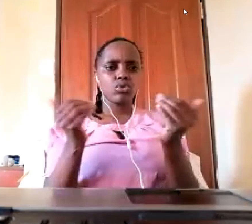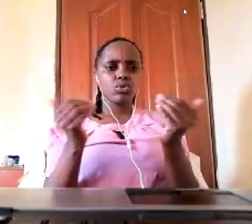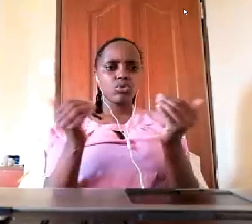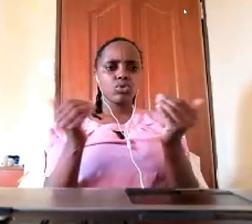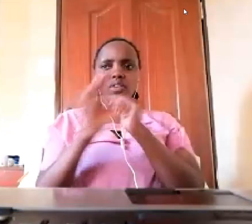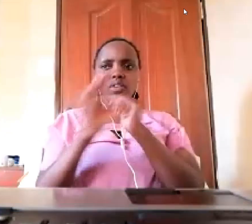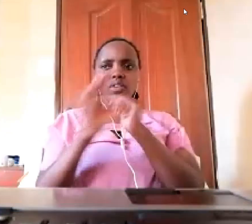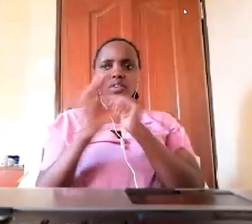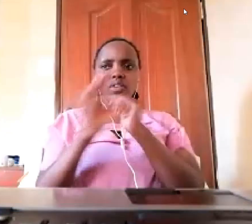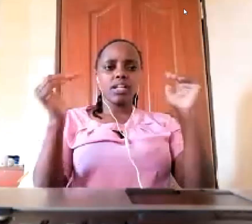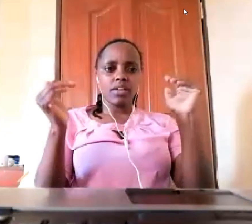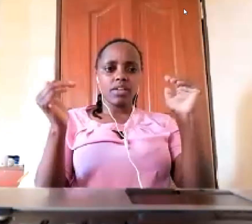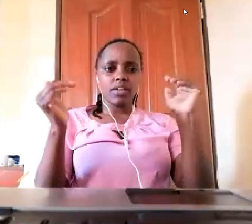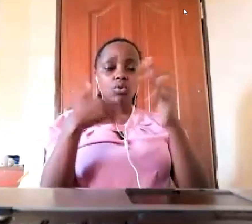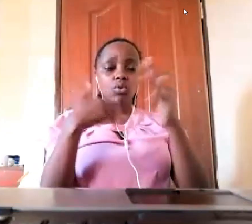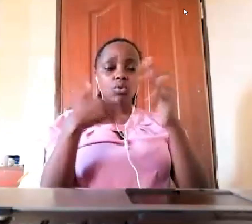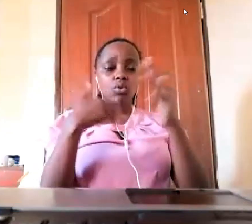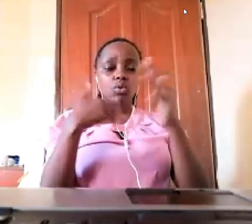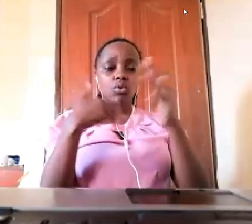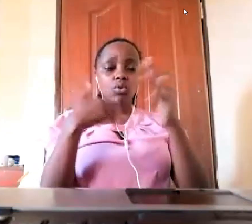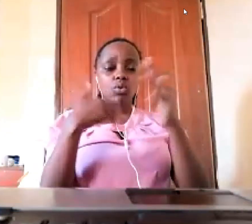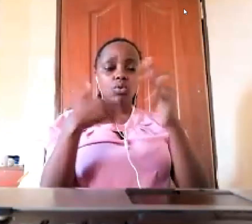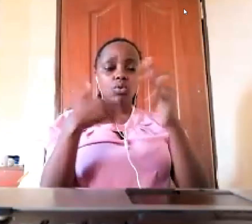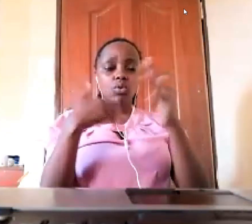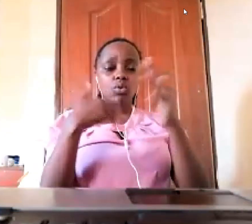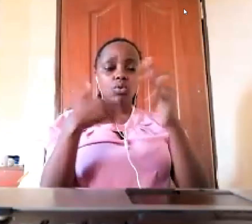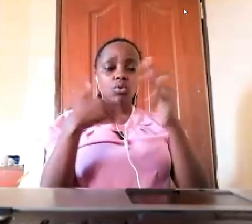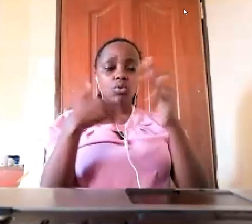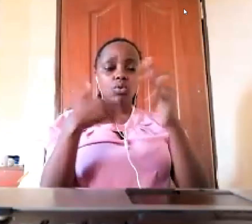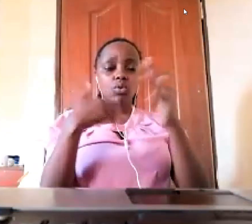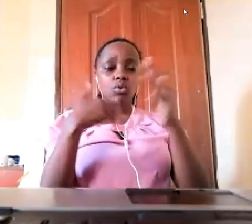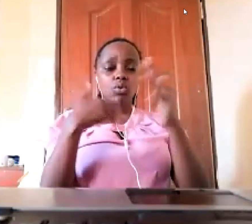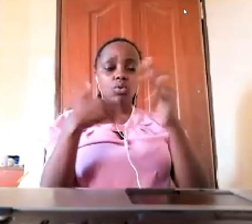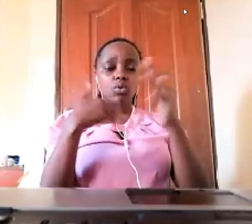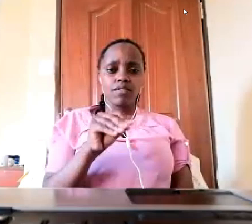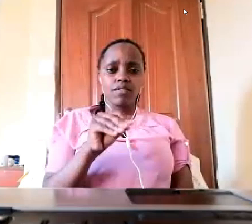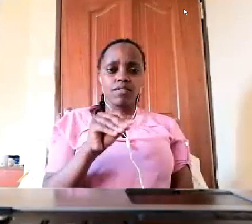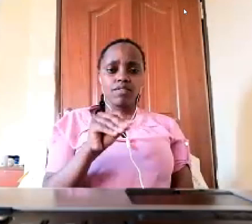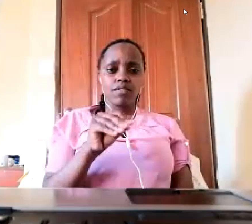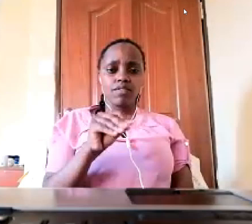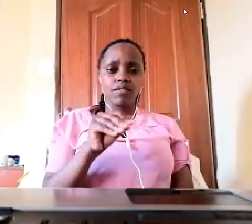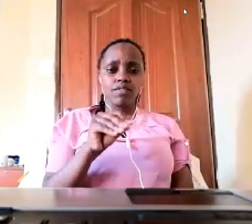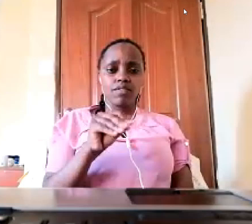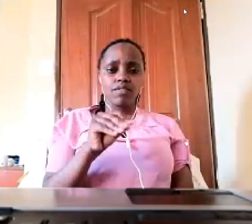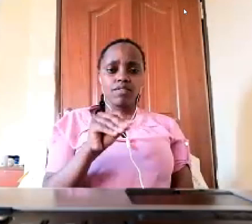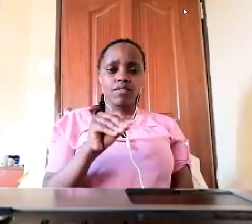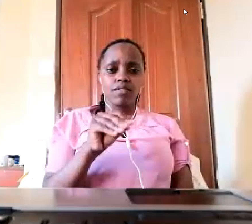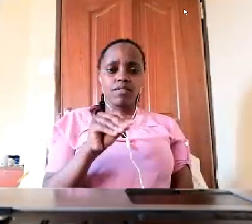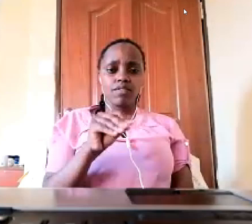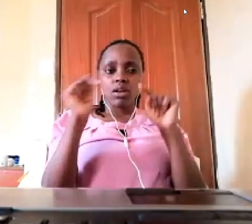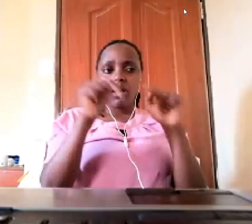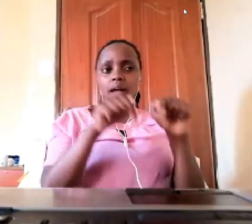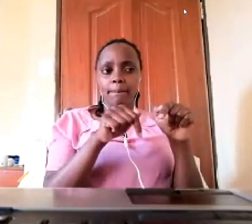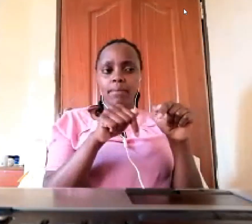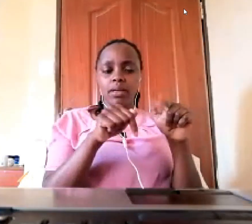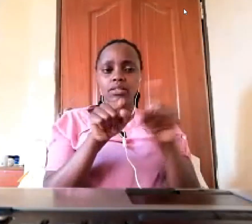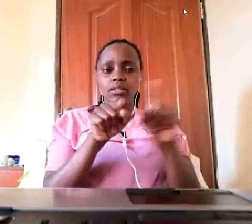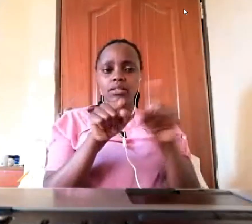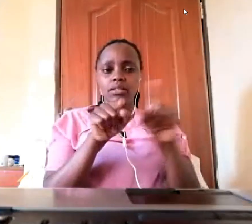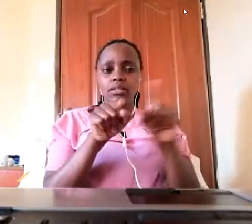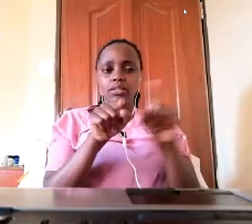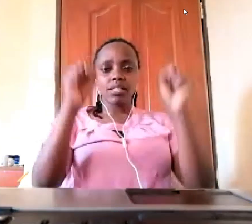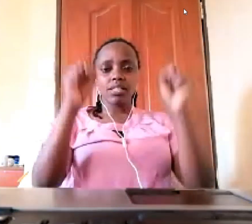But what is needed is a Pan-African mechanism that could actually come in a systematic